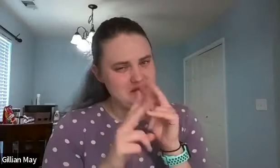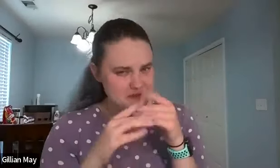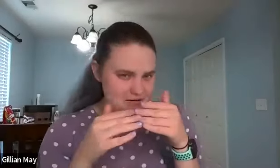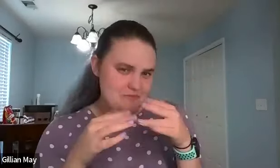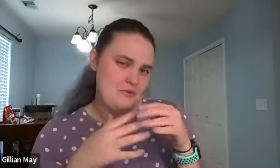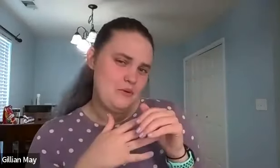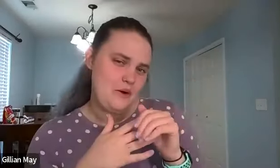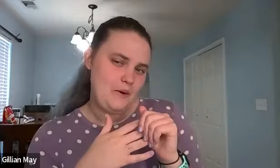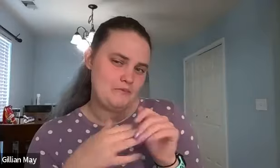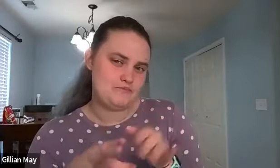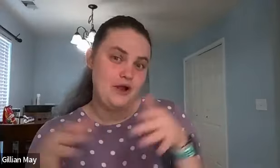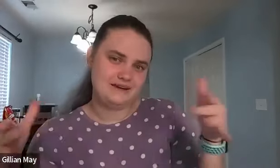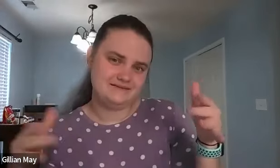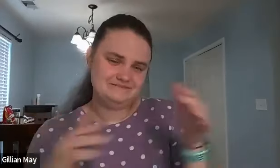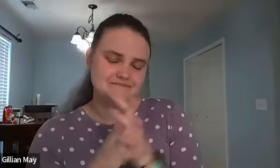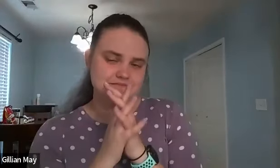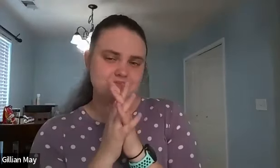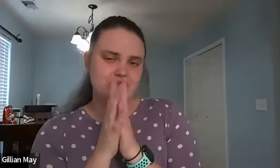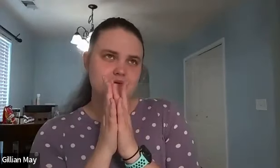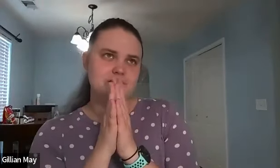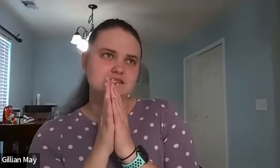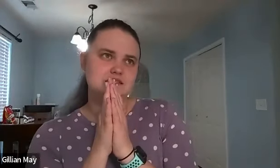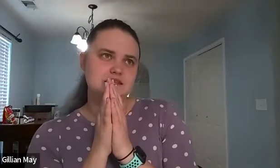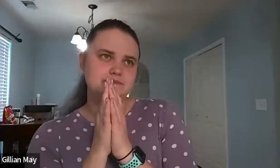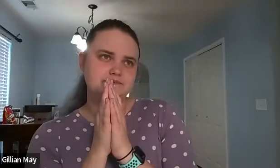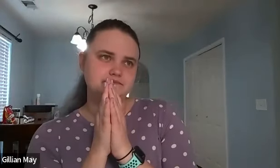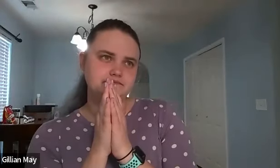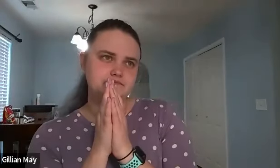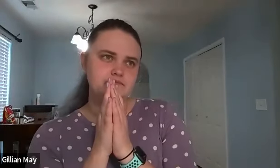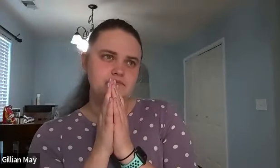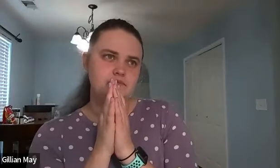be more broad. Let's see.